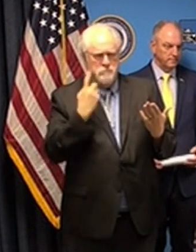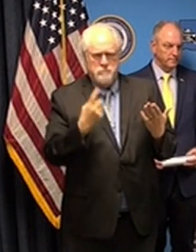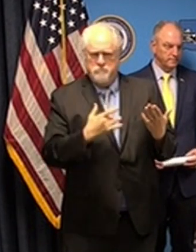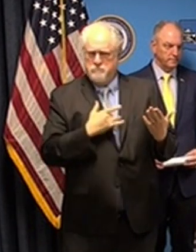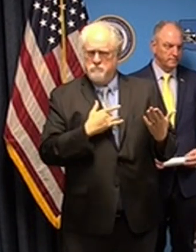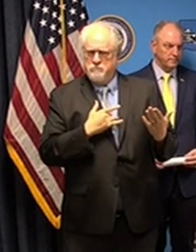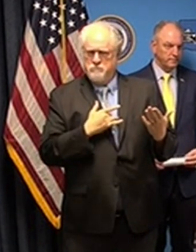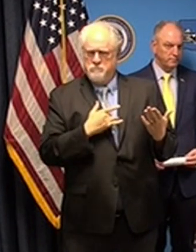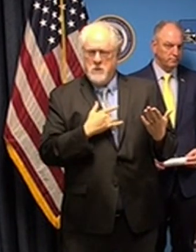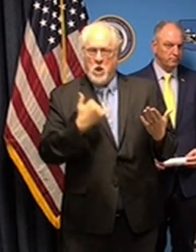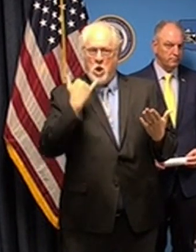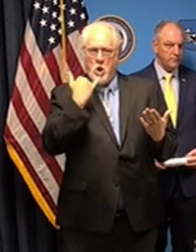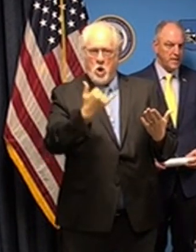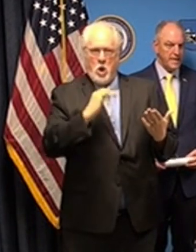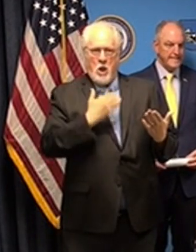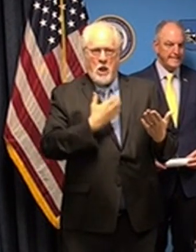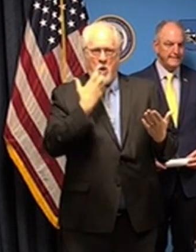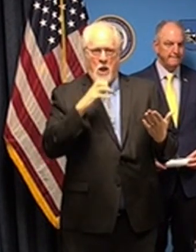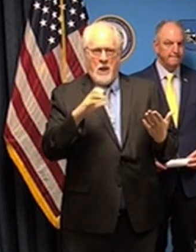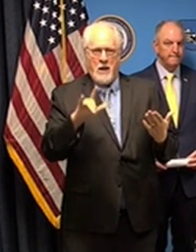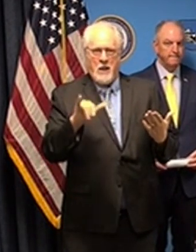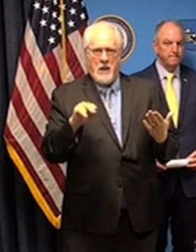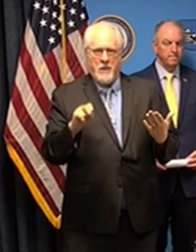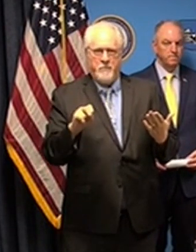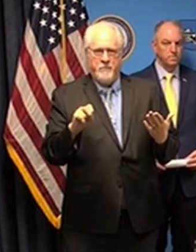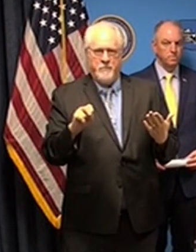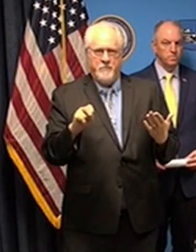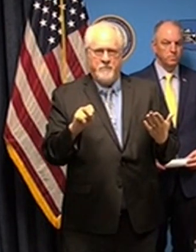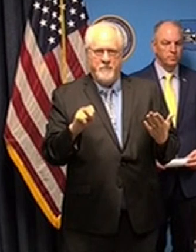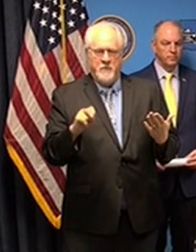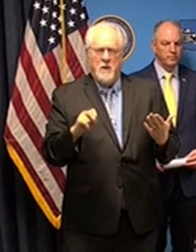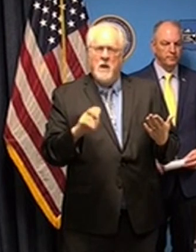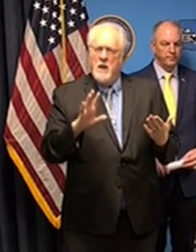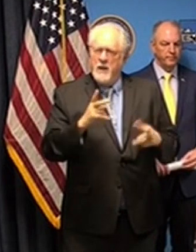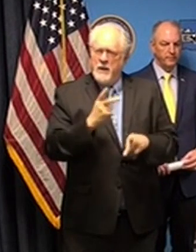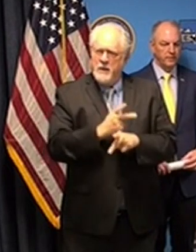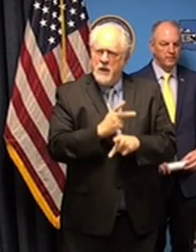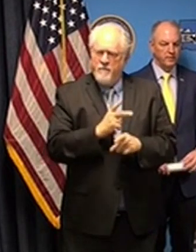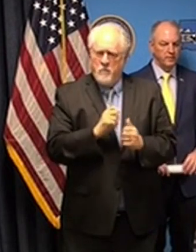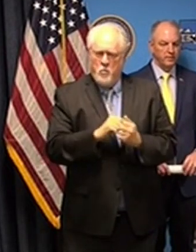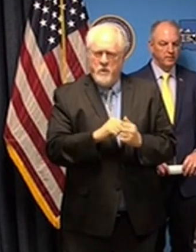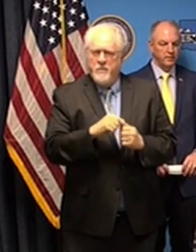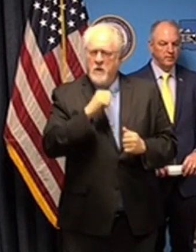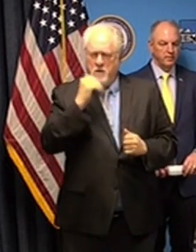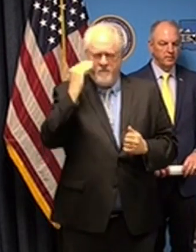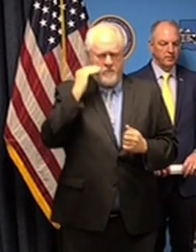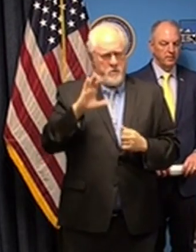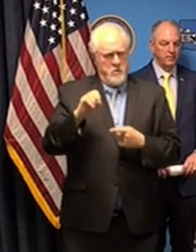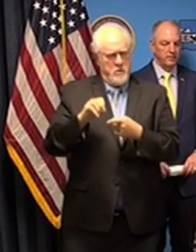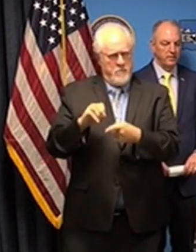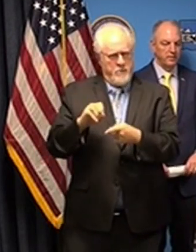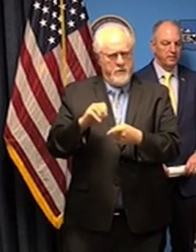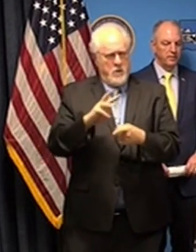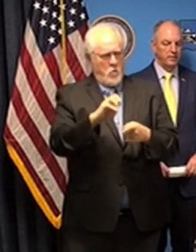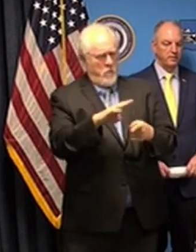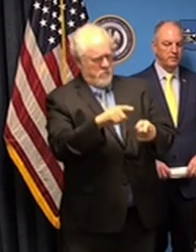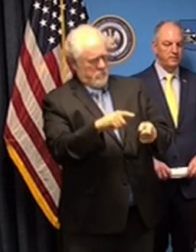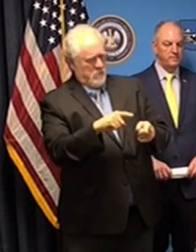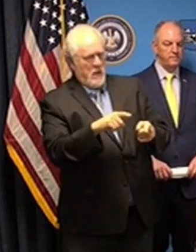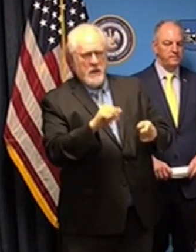that concerns you, call our hotline. Be careful with unfamiliar companies or websites who